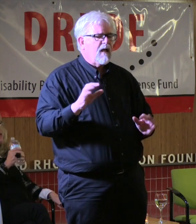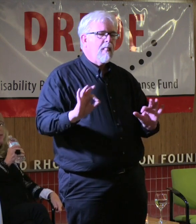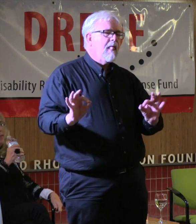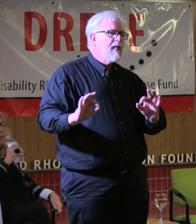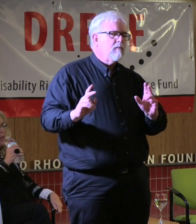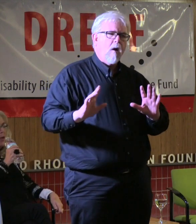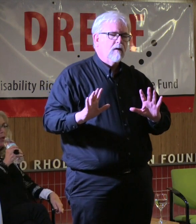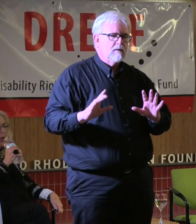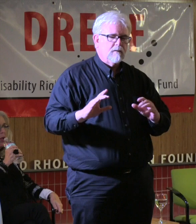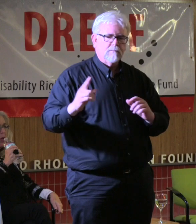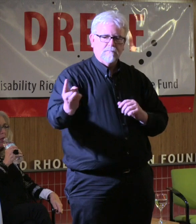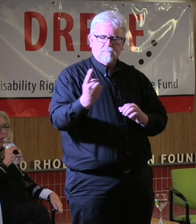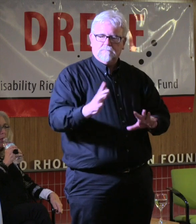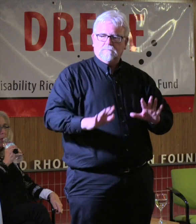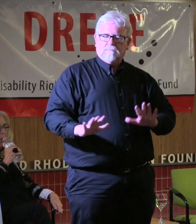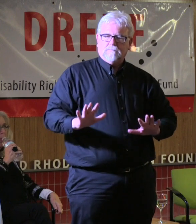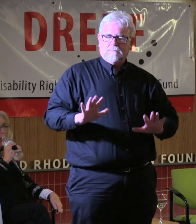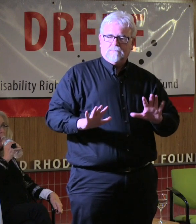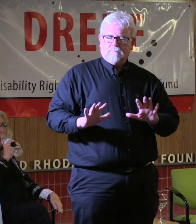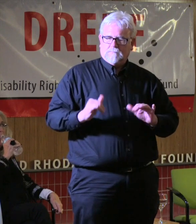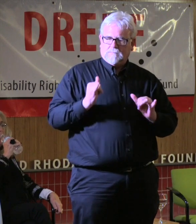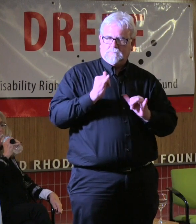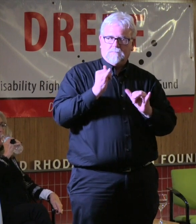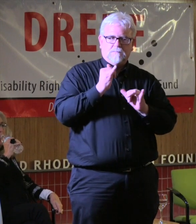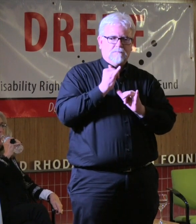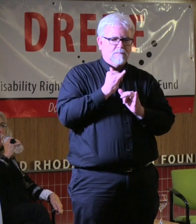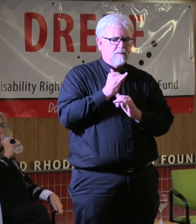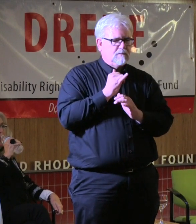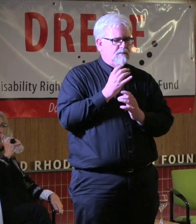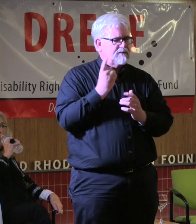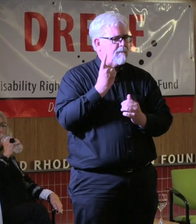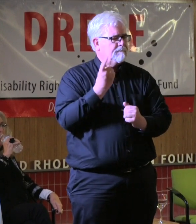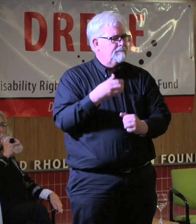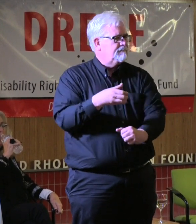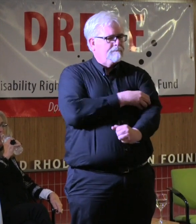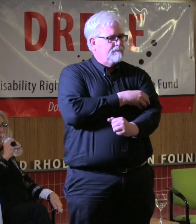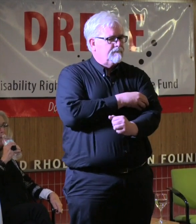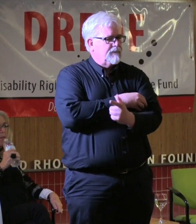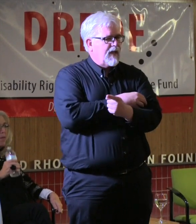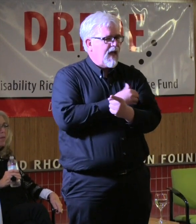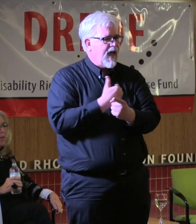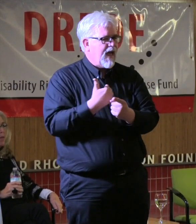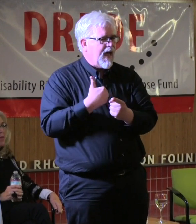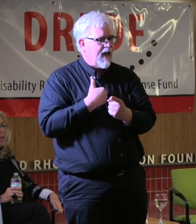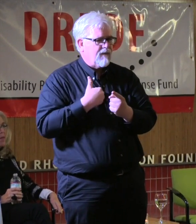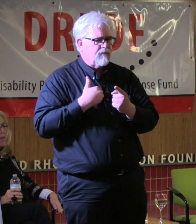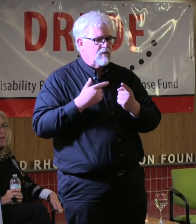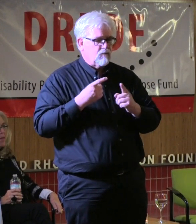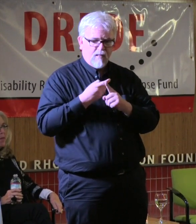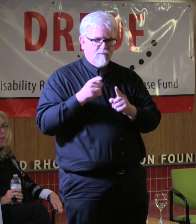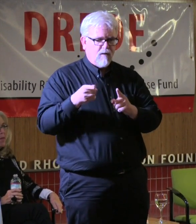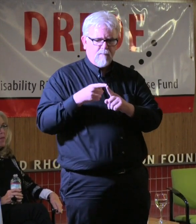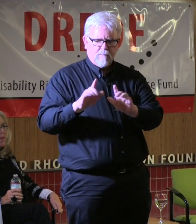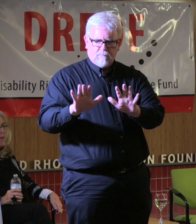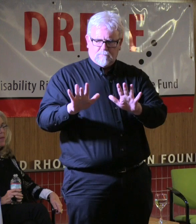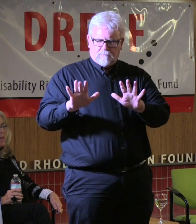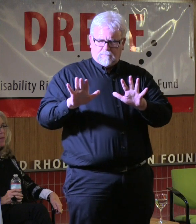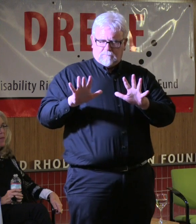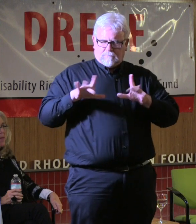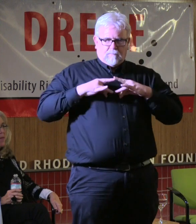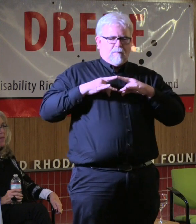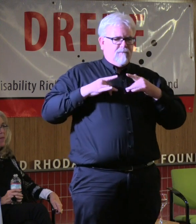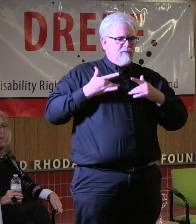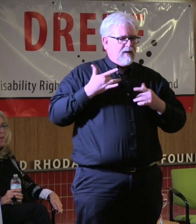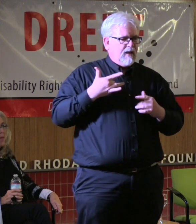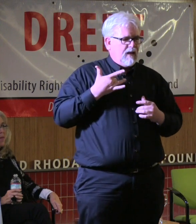kind of a force about him that just emanated. And when he told